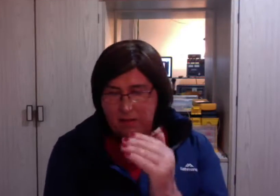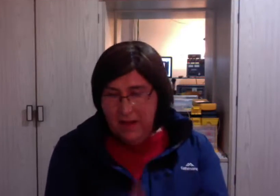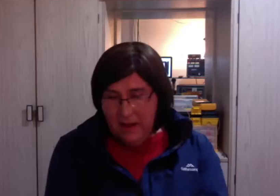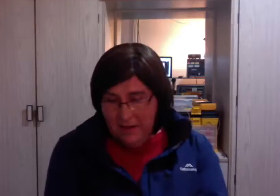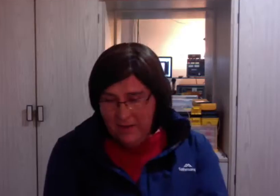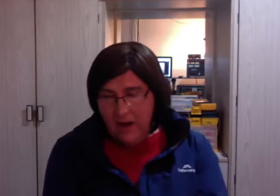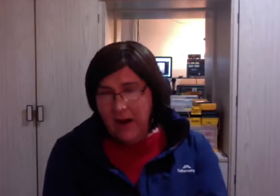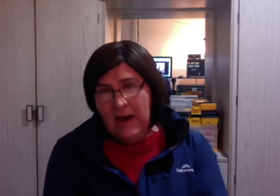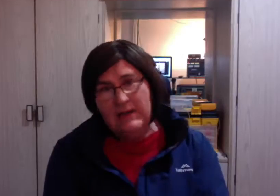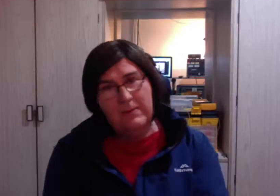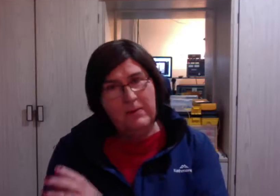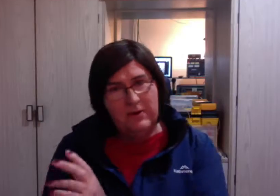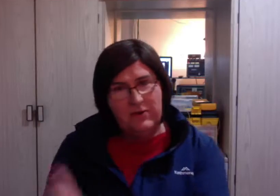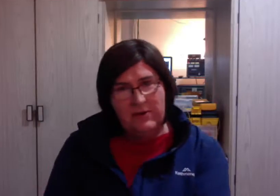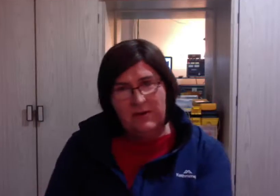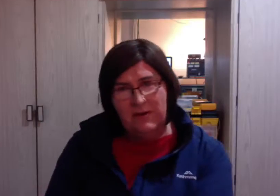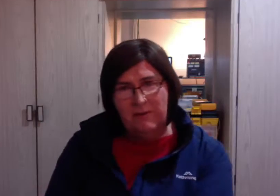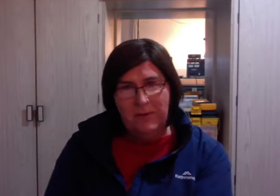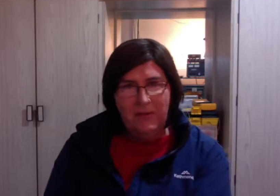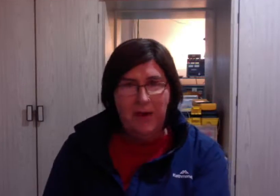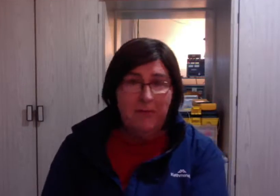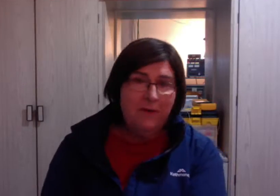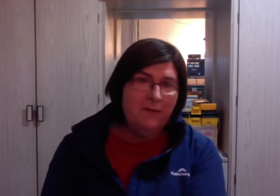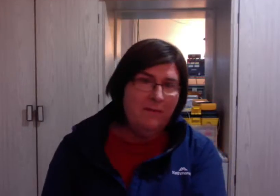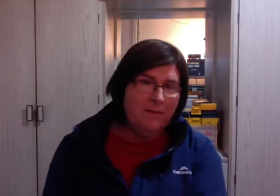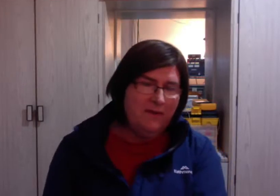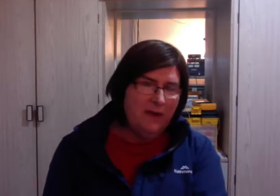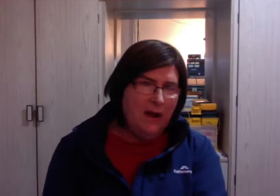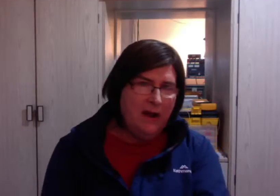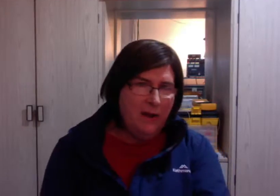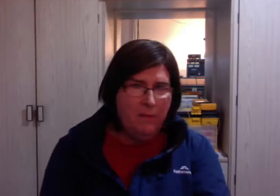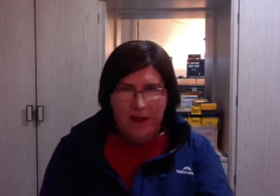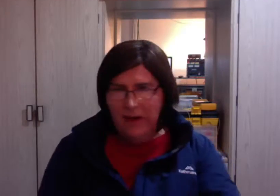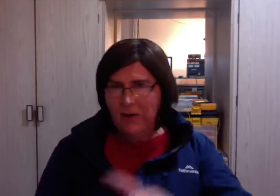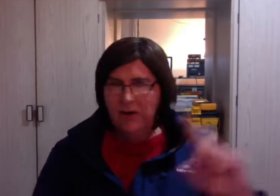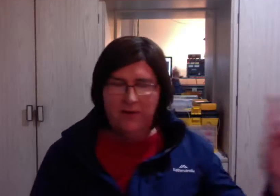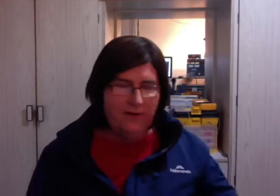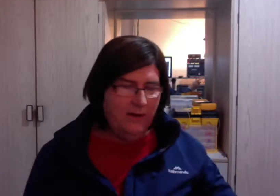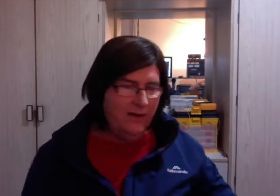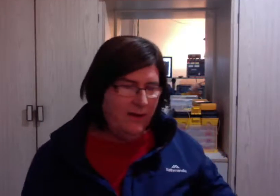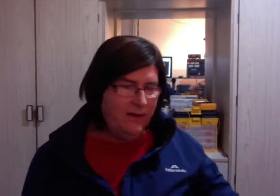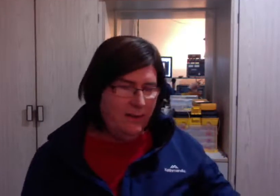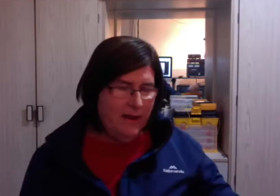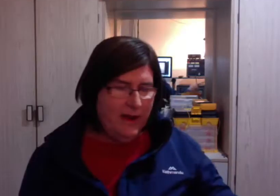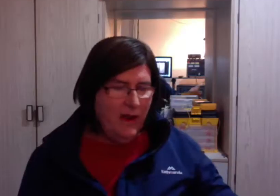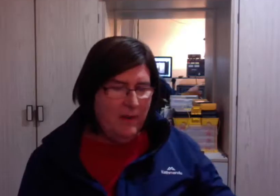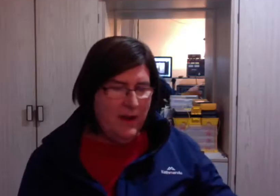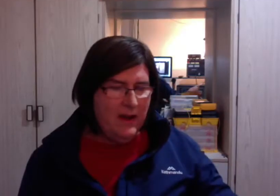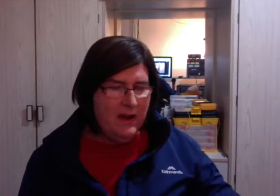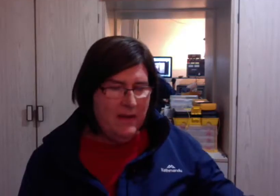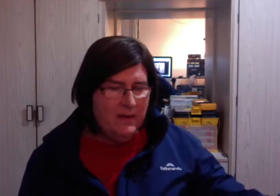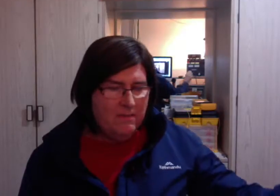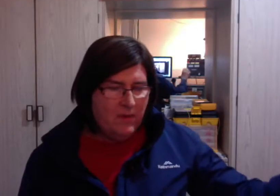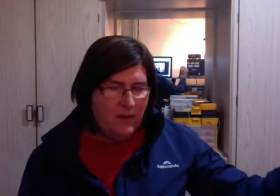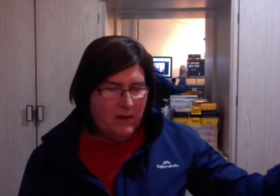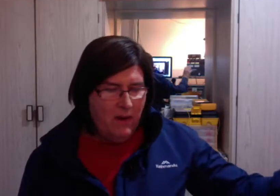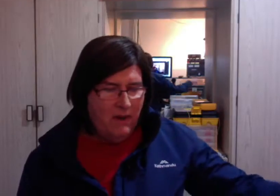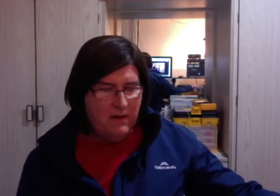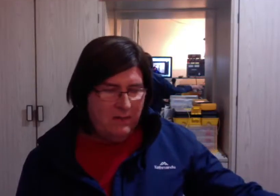Then I jump in the four-wheel drive, and Misty and I go back across the Plenty Highway. We arrive in